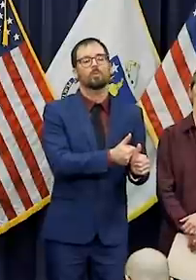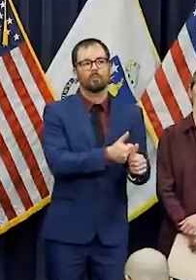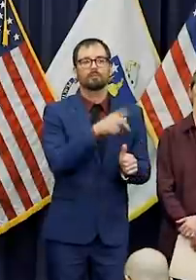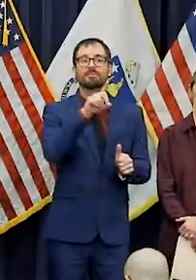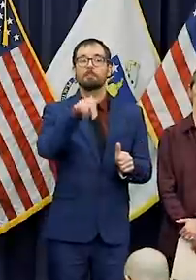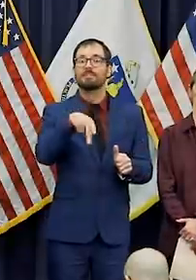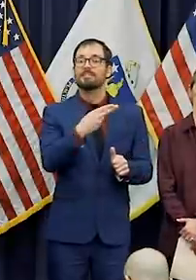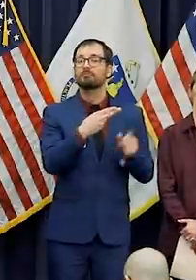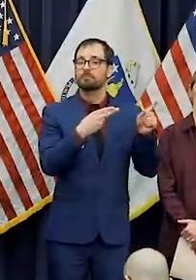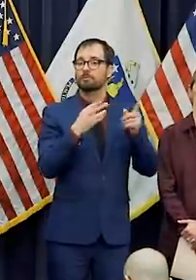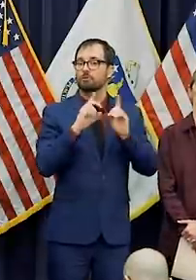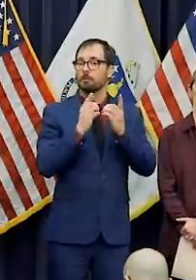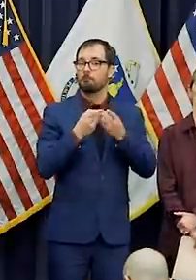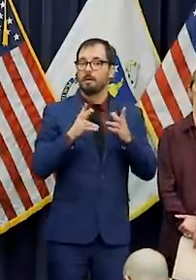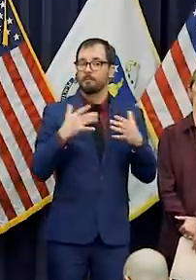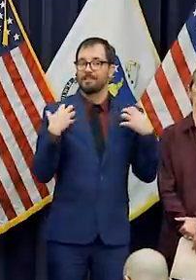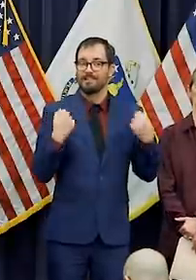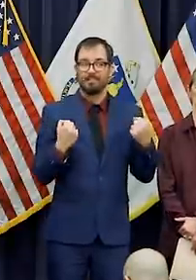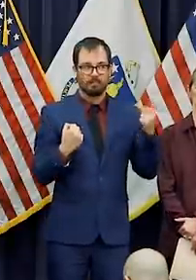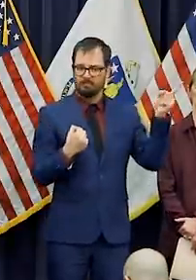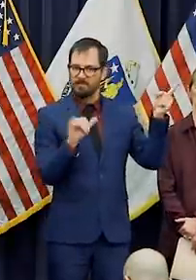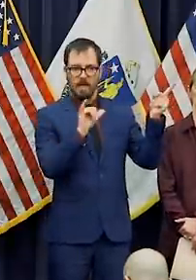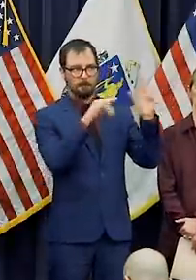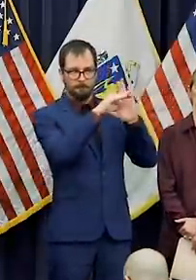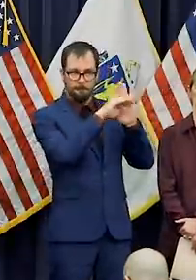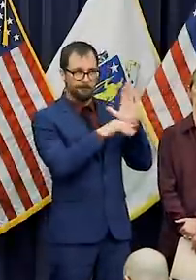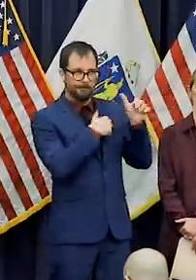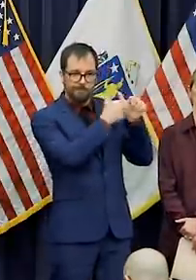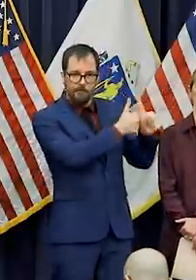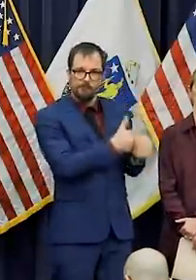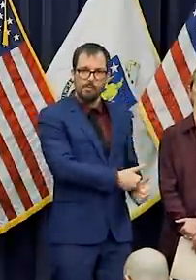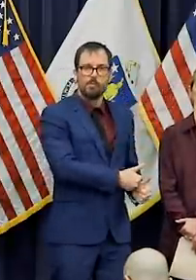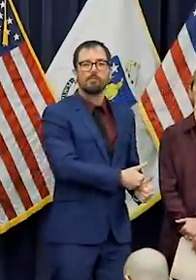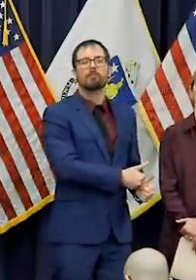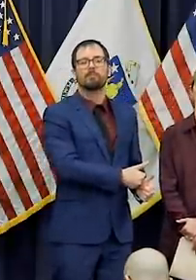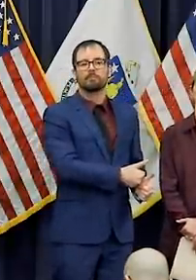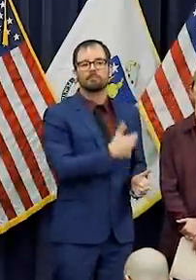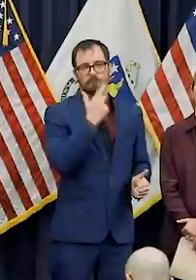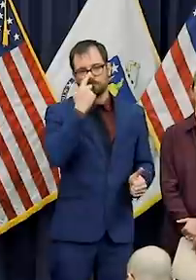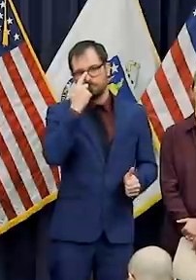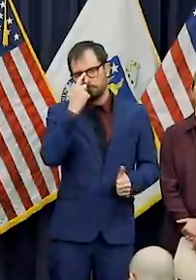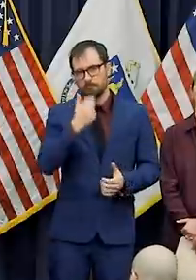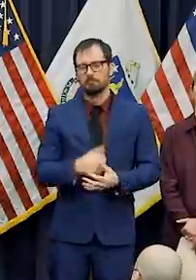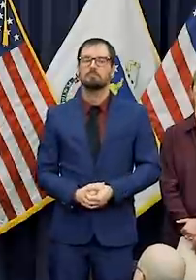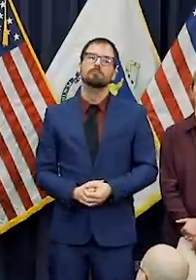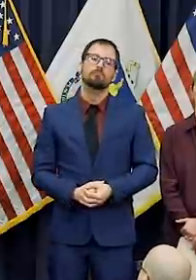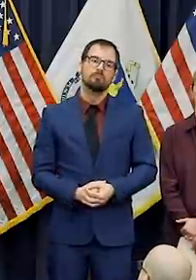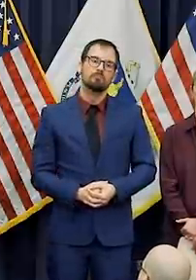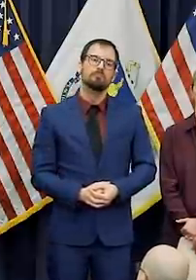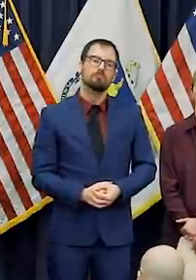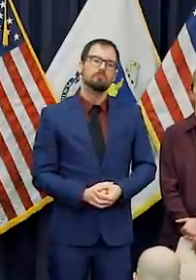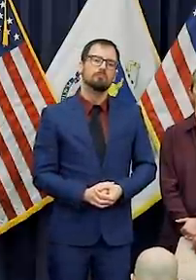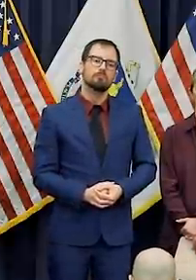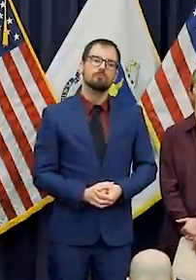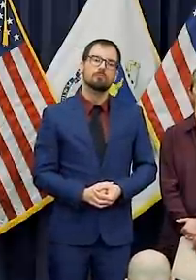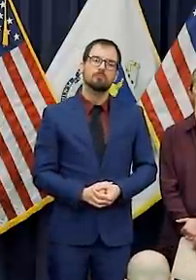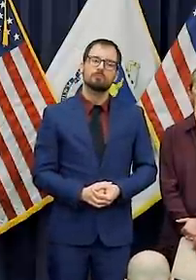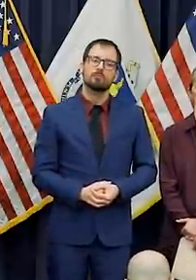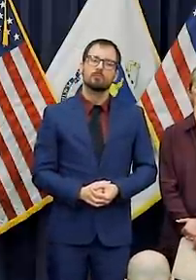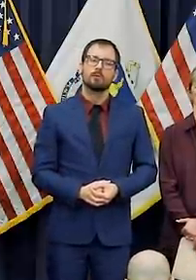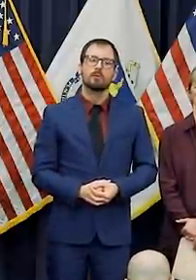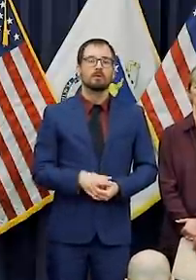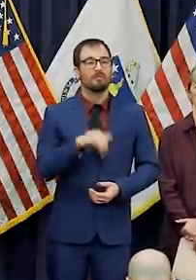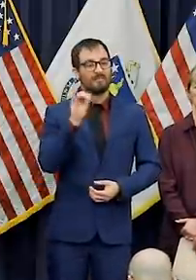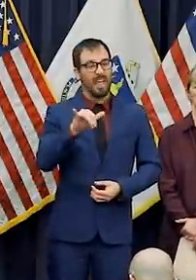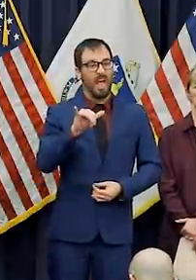or indirect exposure to individuals with COVID-19. This order does not apply to residential schools for